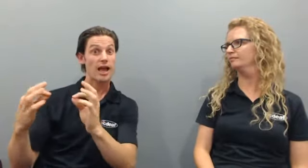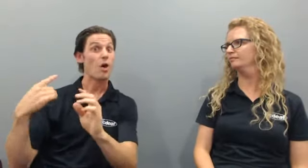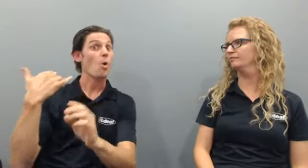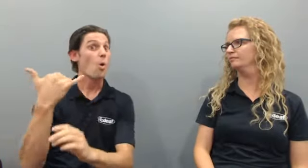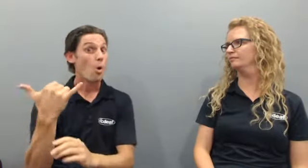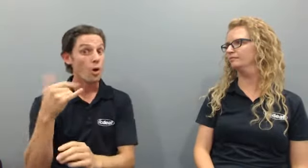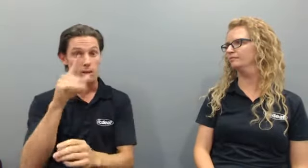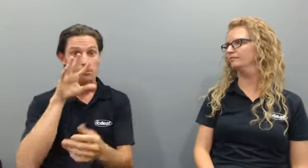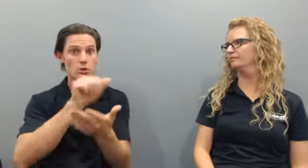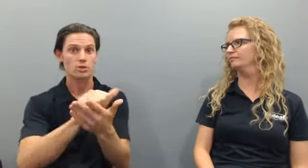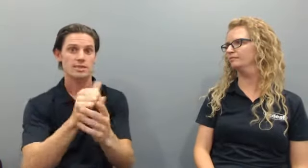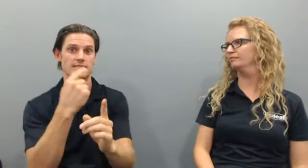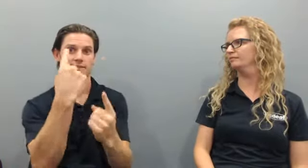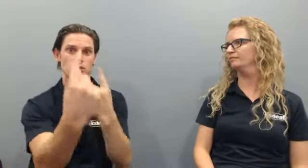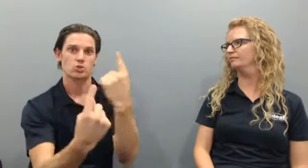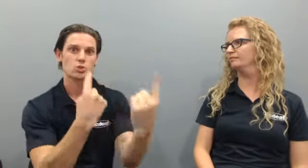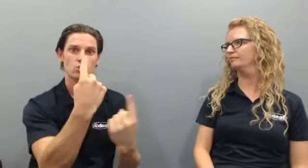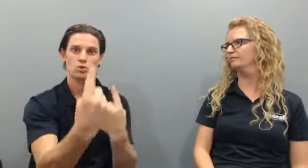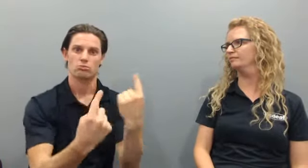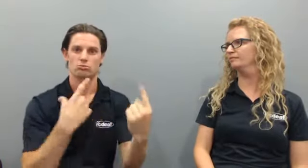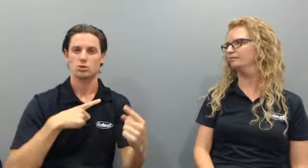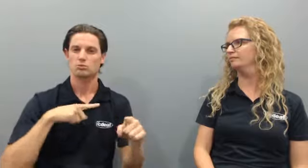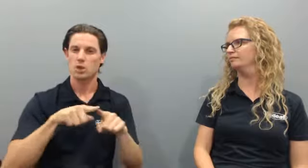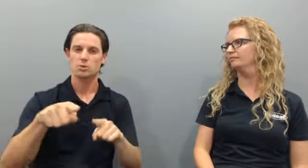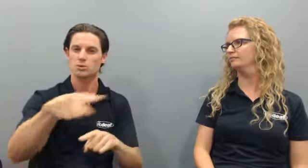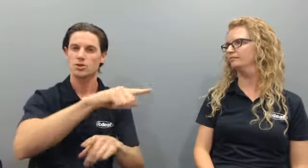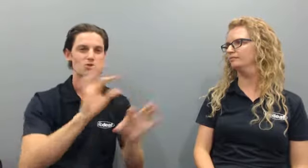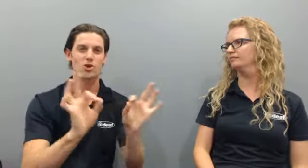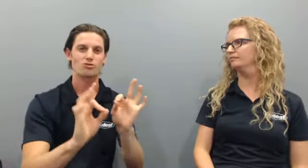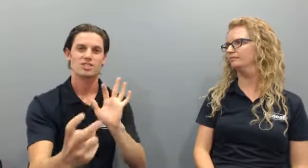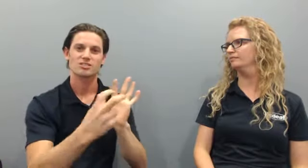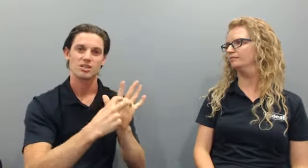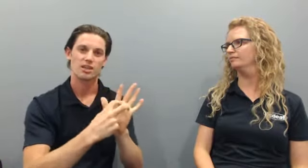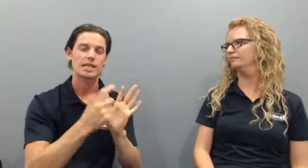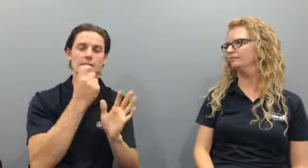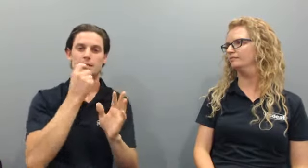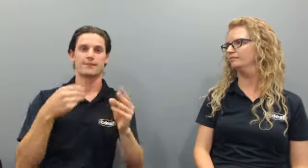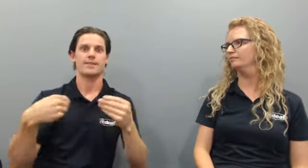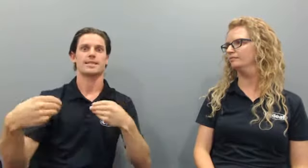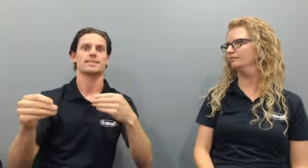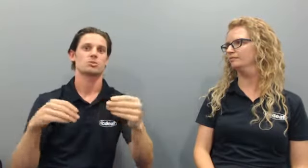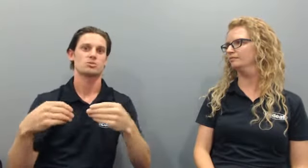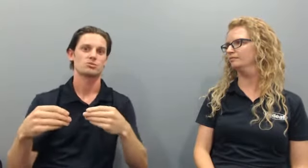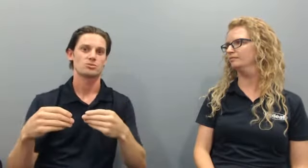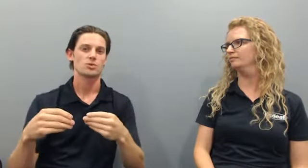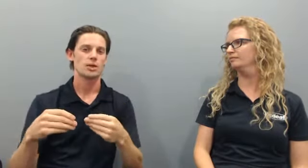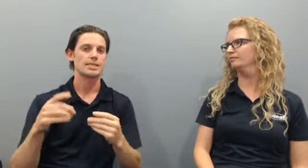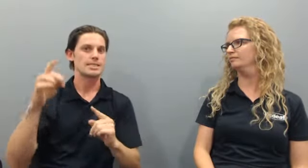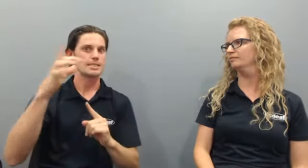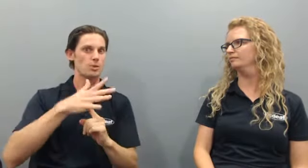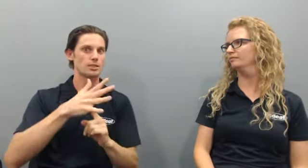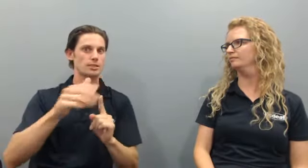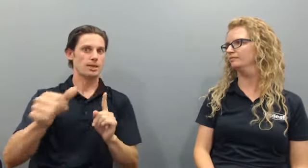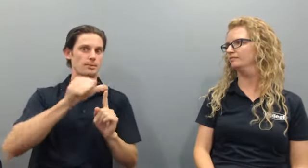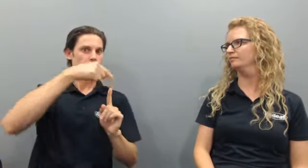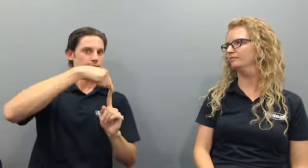an interpreter through an agency, or you can book individuals, because most of the individual interpreters aren't registered. So there is a